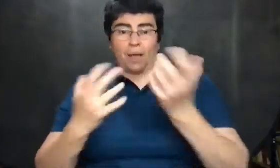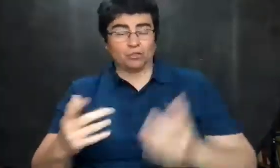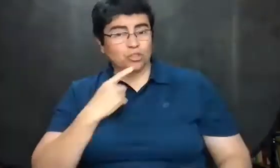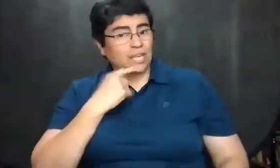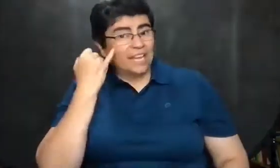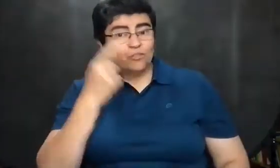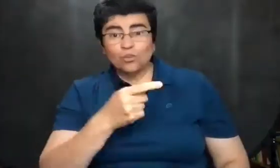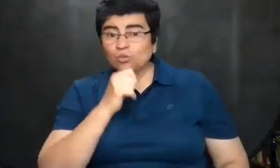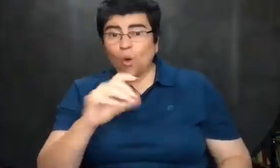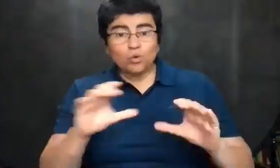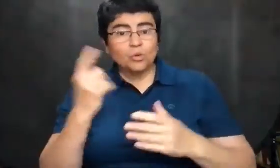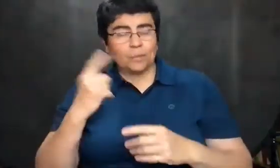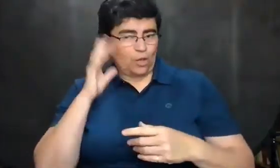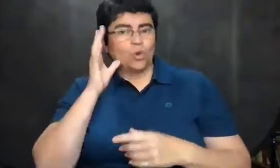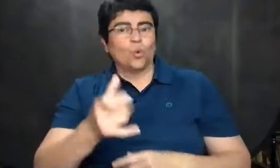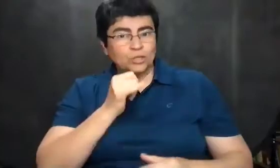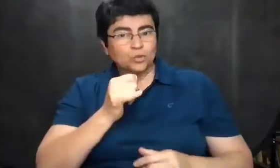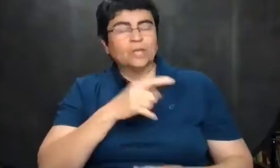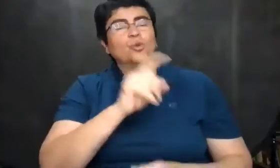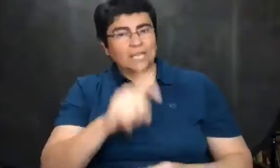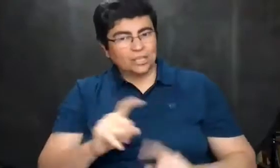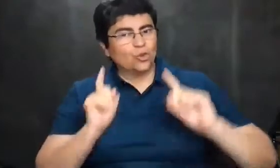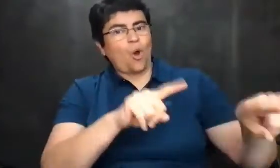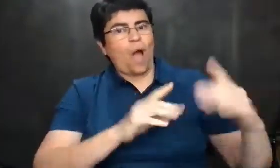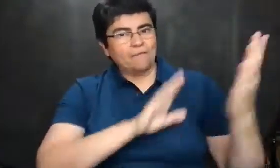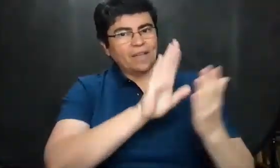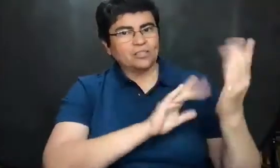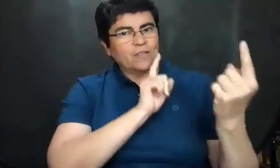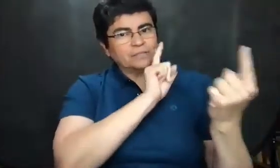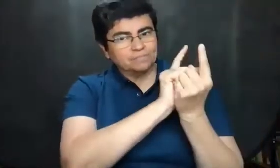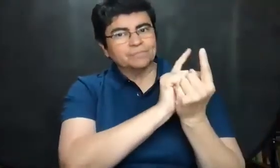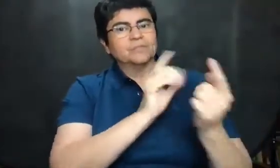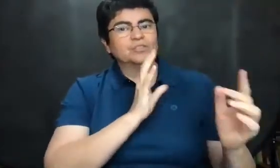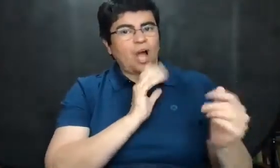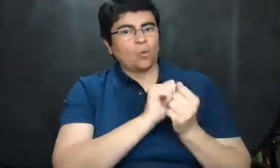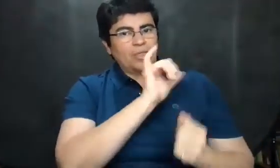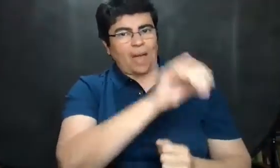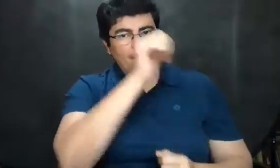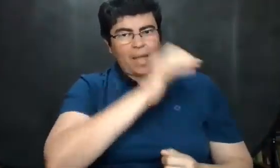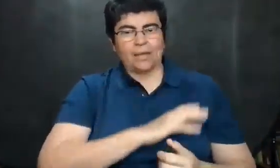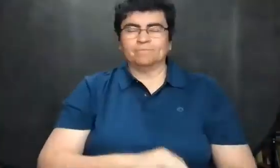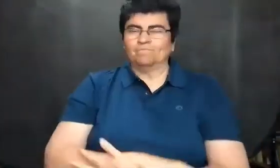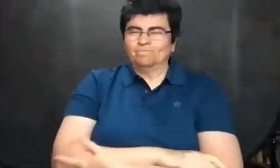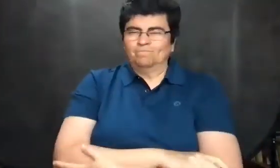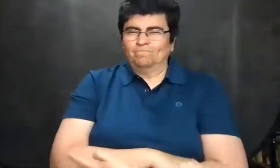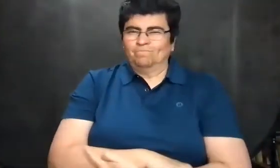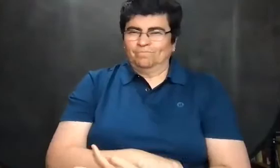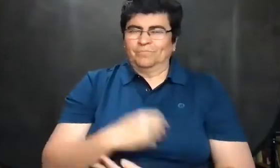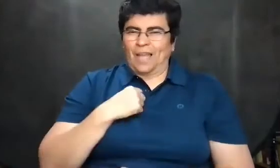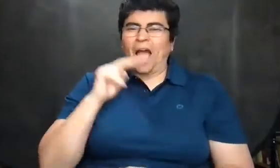you're going to drink. You need to go have a face-to-face with that man, you know. And I looked at it like that, you know, I'm going to